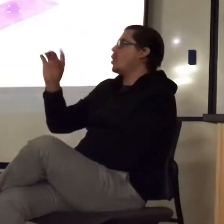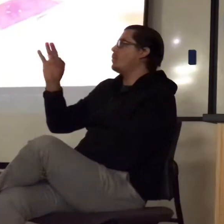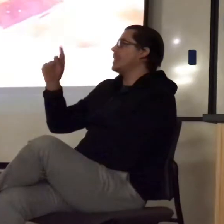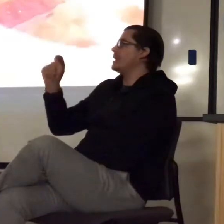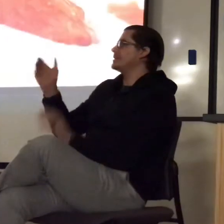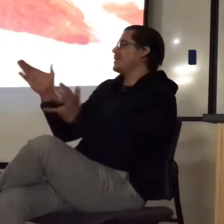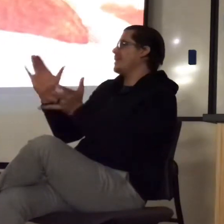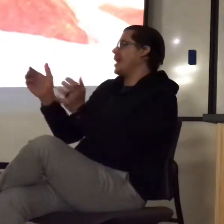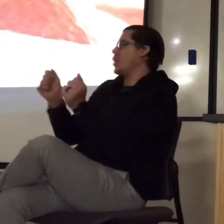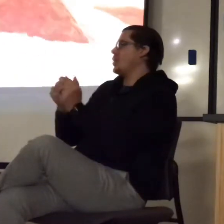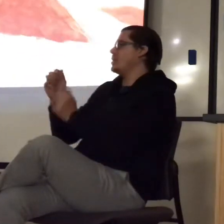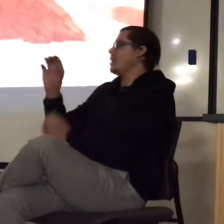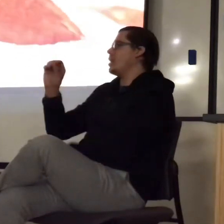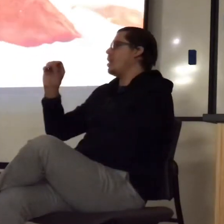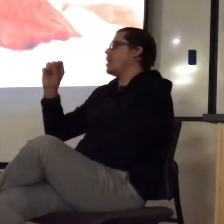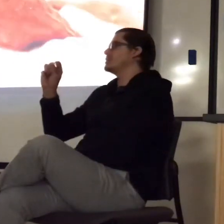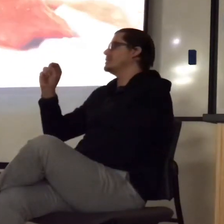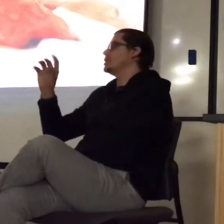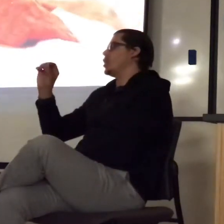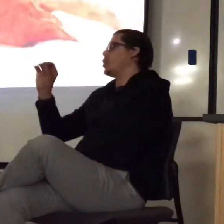with osteoclasts.